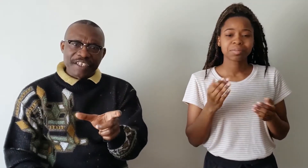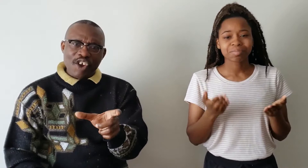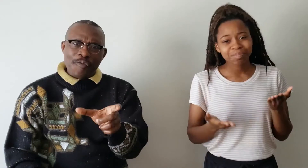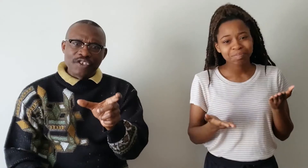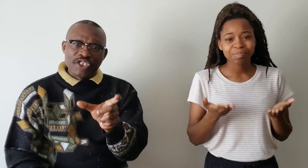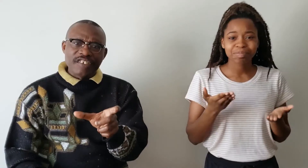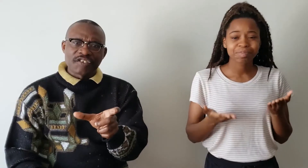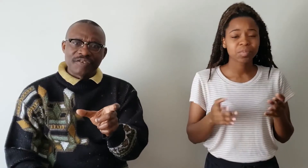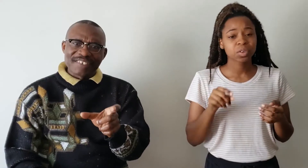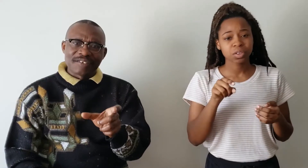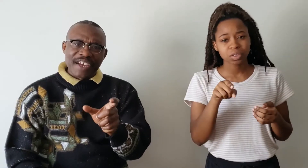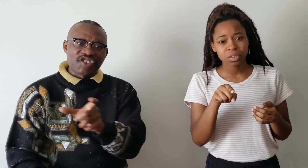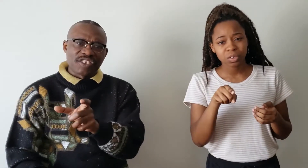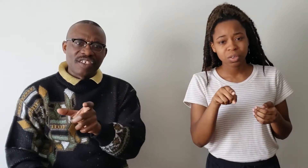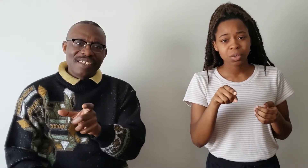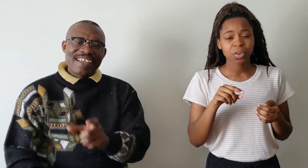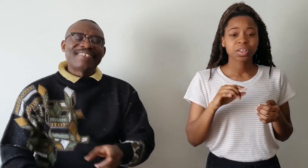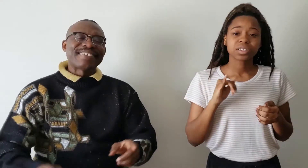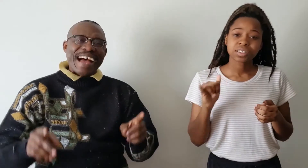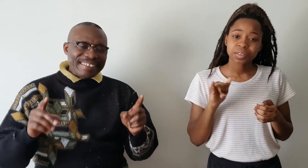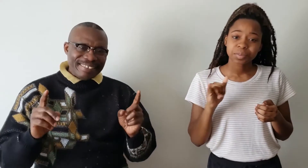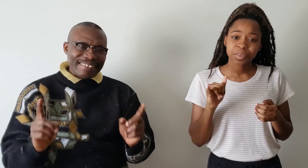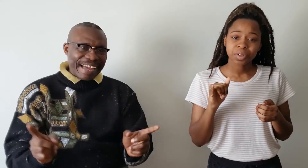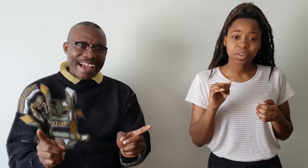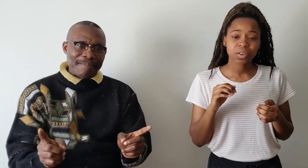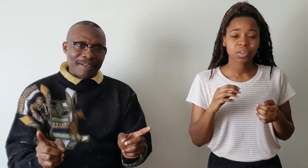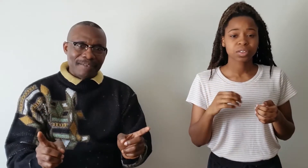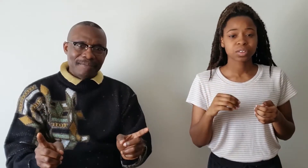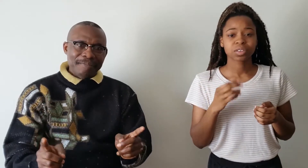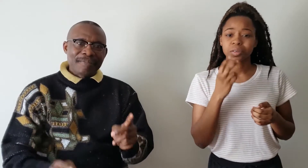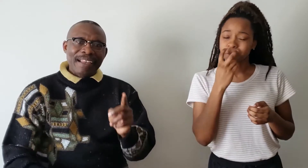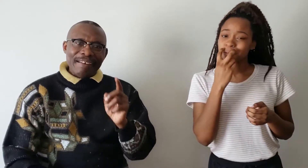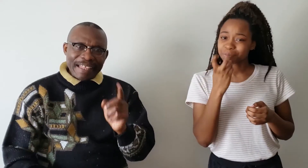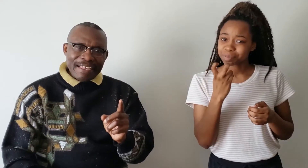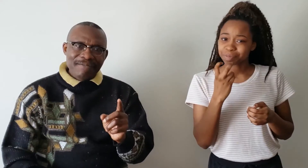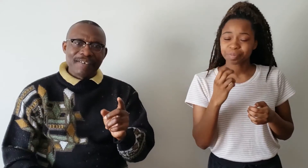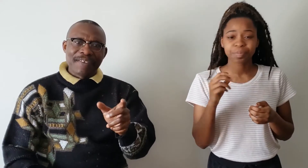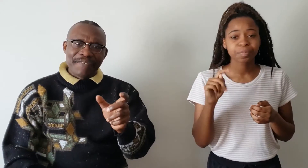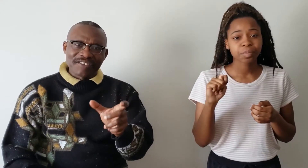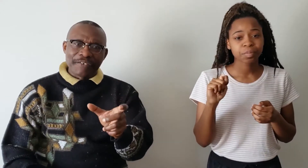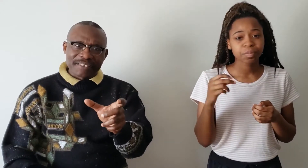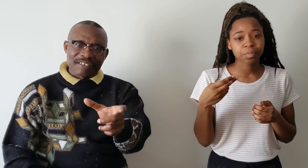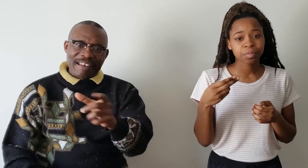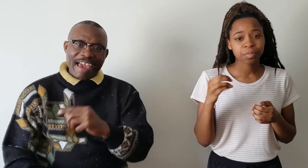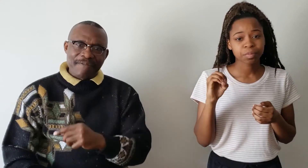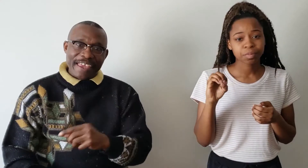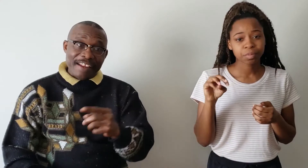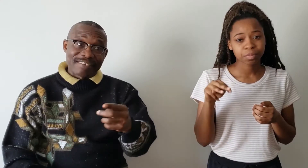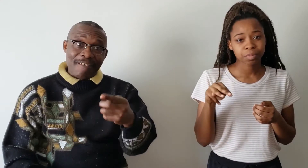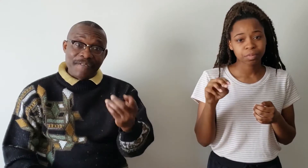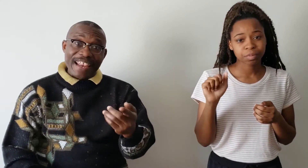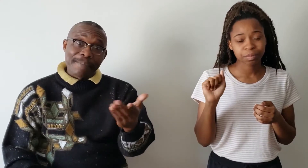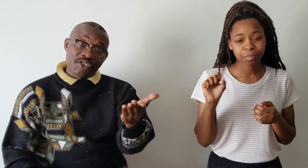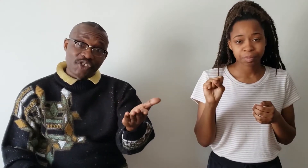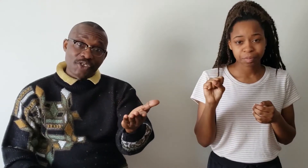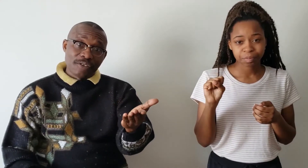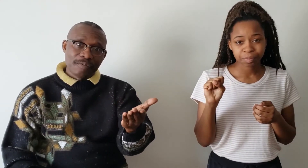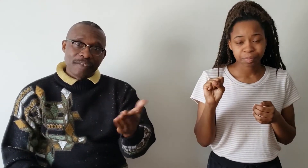of Jesus' resurrection is undeniable. Live the resurrected life. It is available to you. It